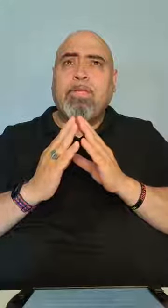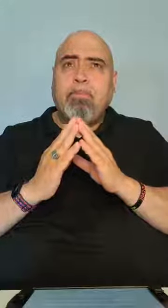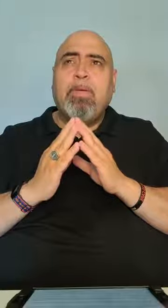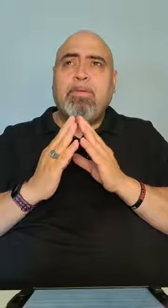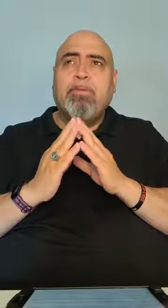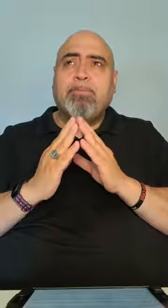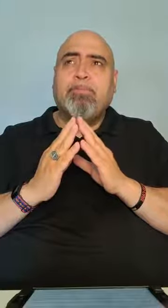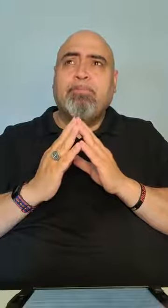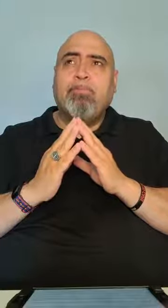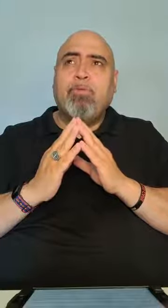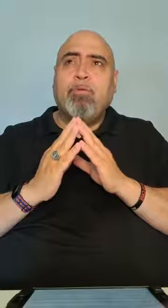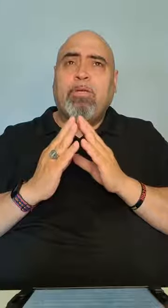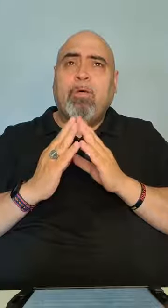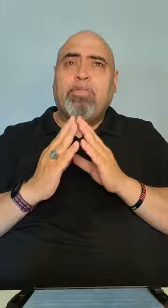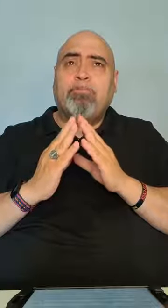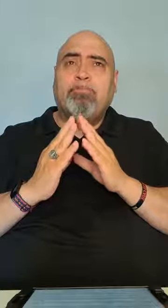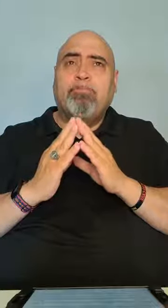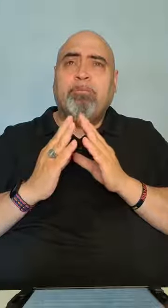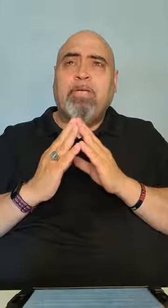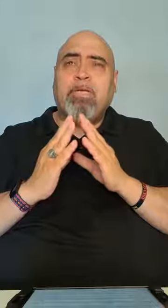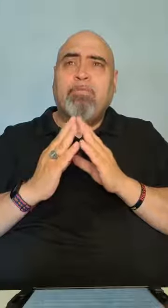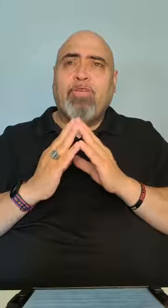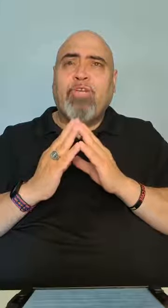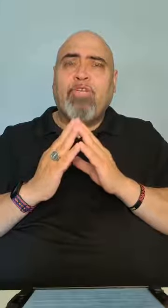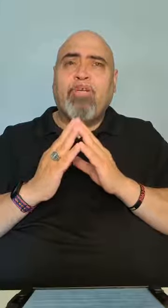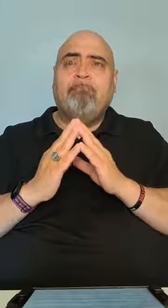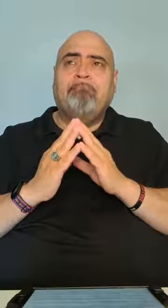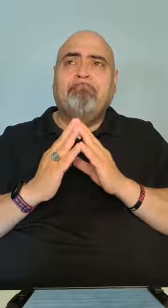Some will be lost because of rejection.